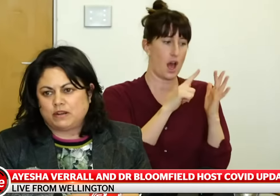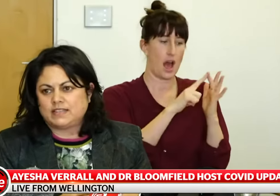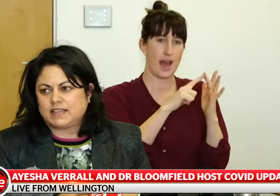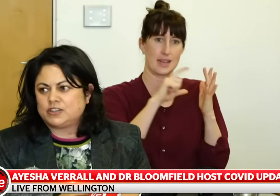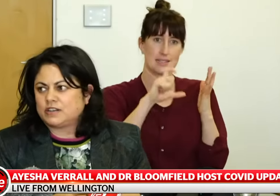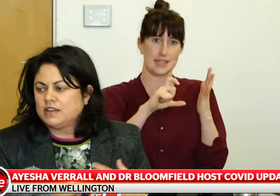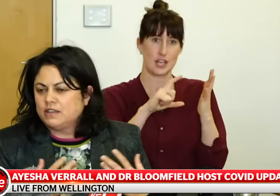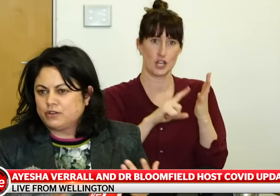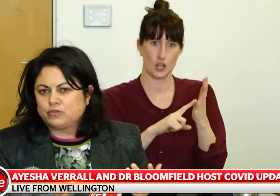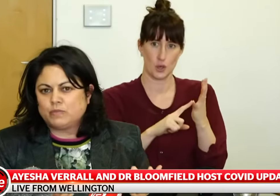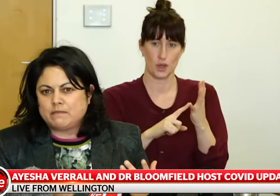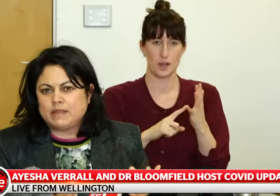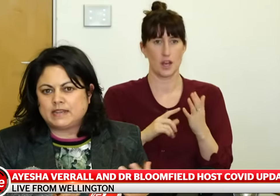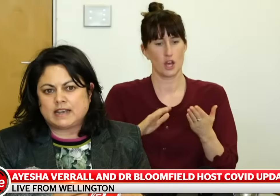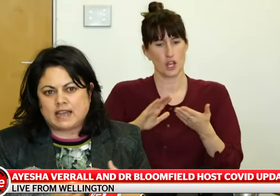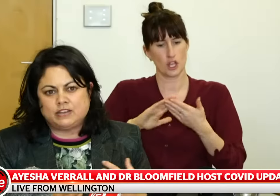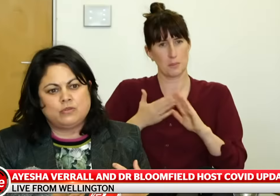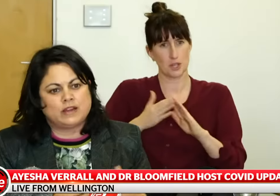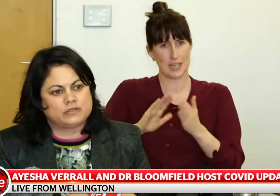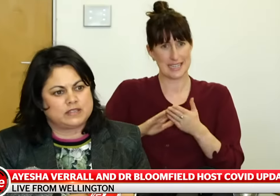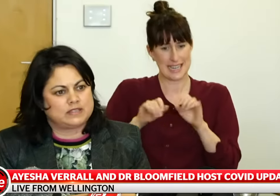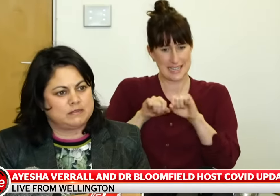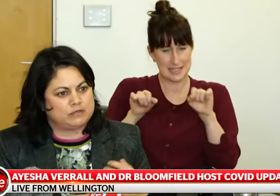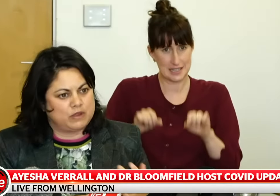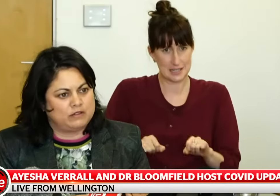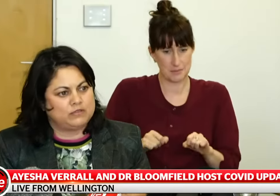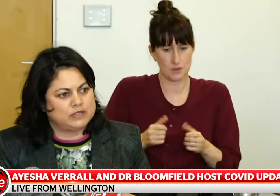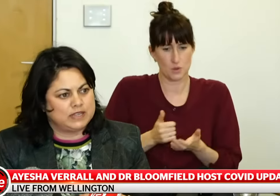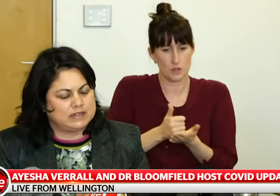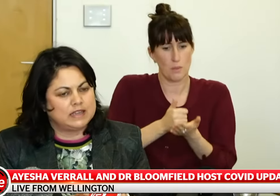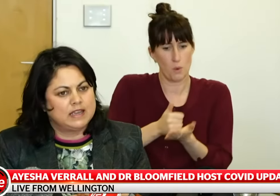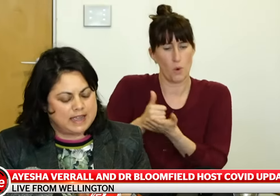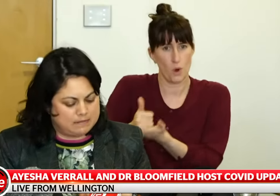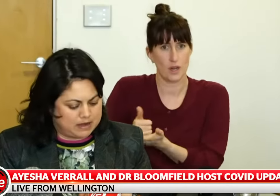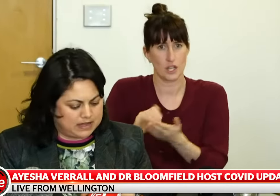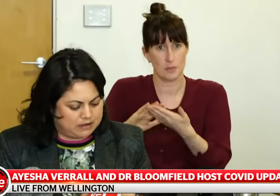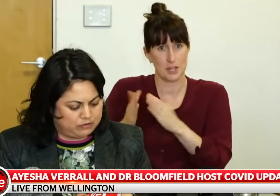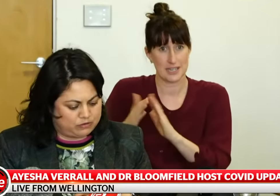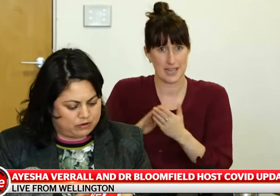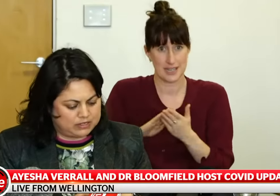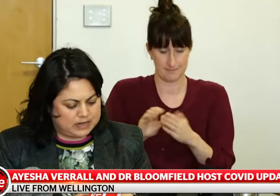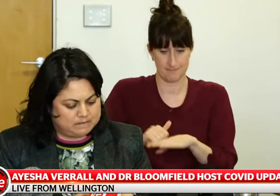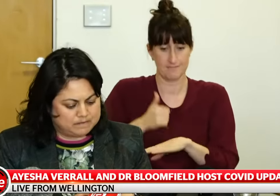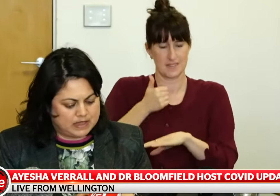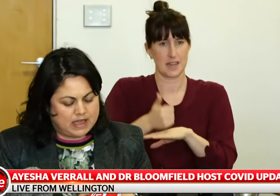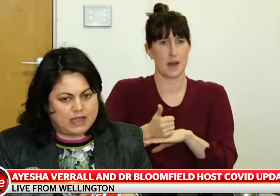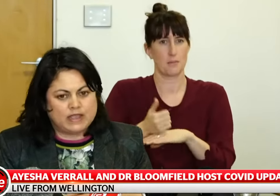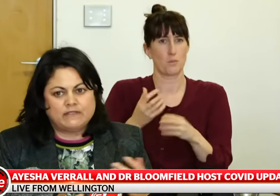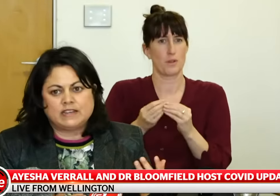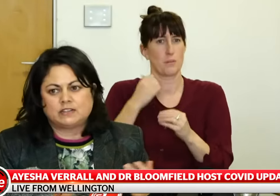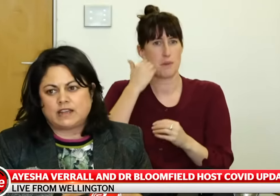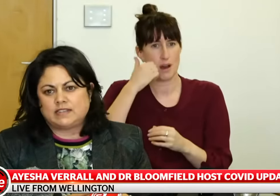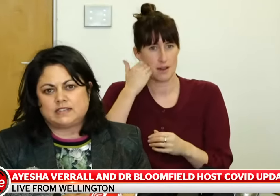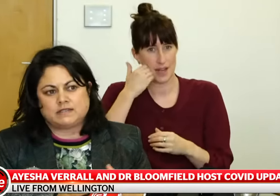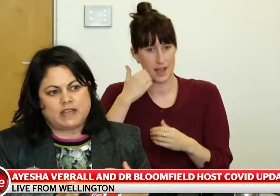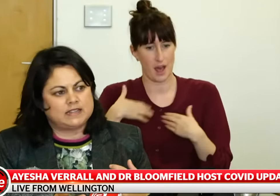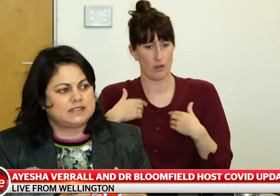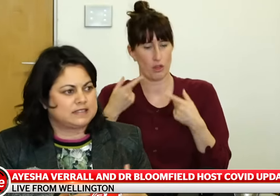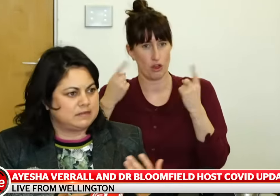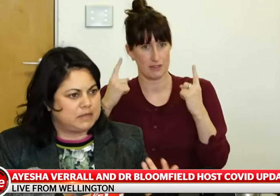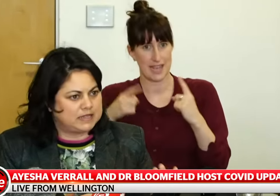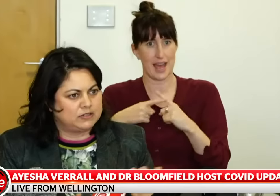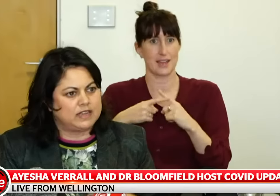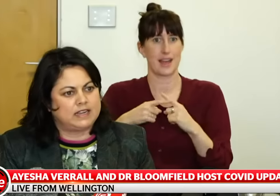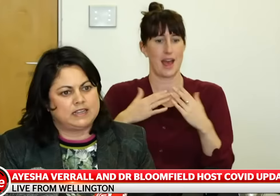community mobilisation. Those will be embedded in our new health system through Health New Zealand and the Māori Health Authority. And we have an integrated